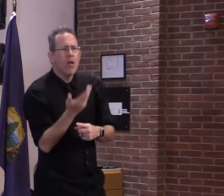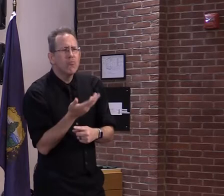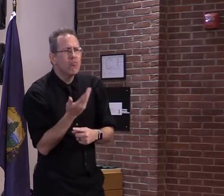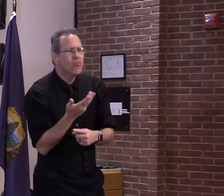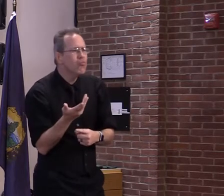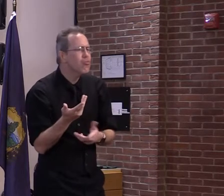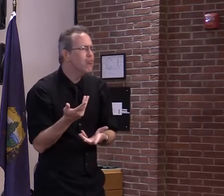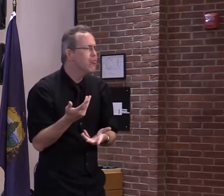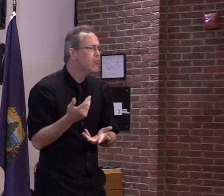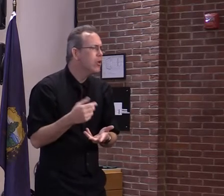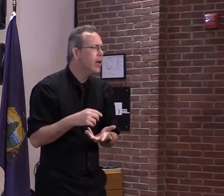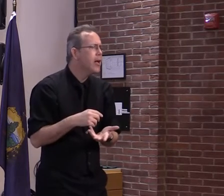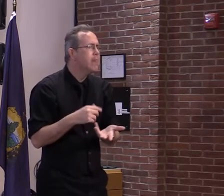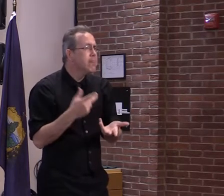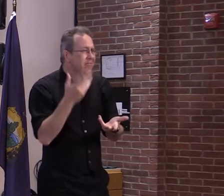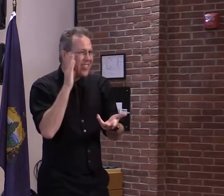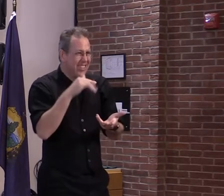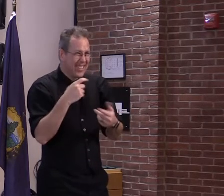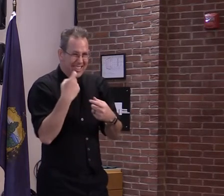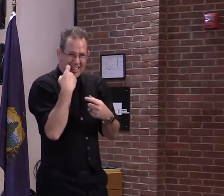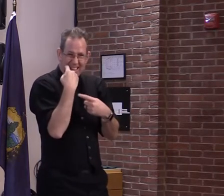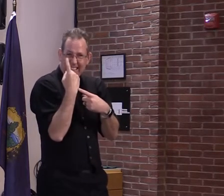had the worst year? I think the way